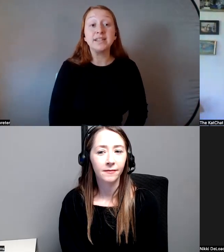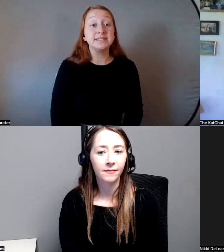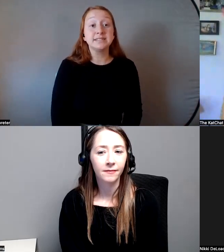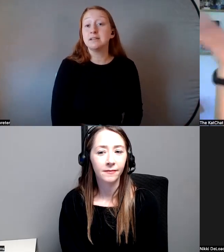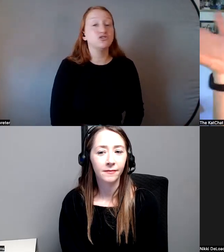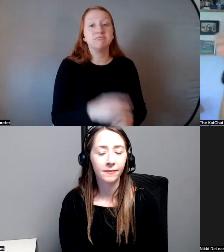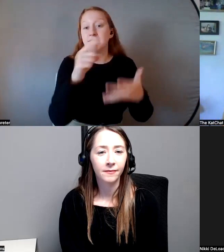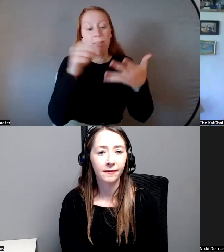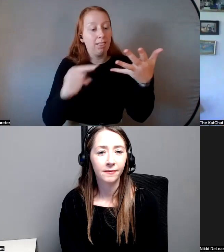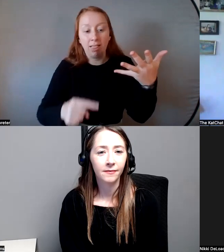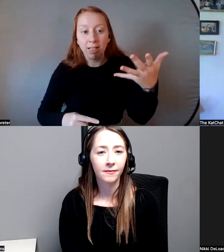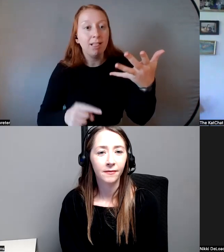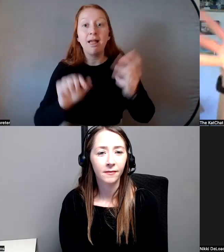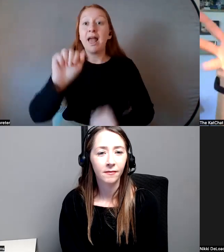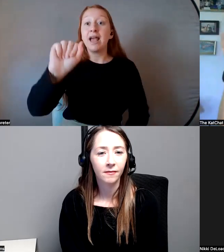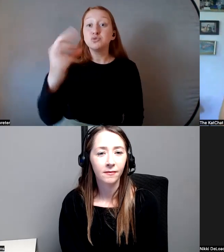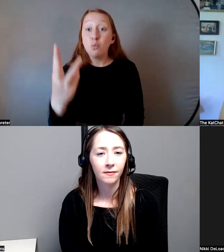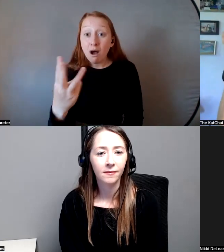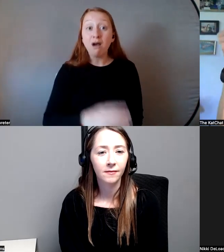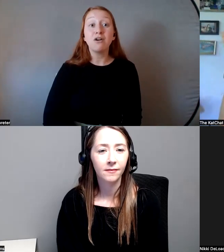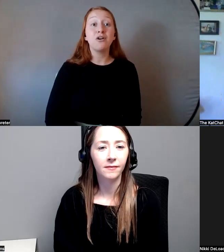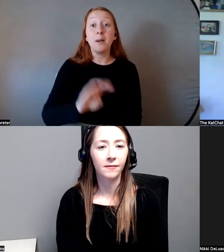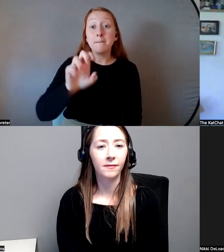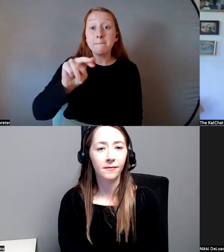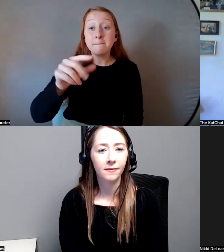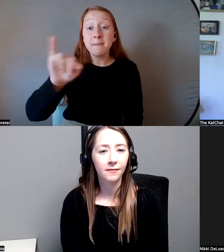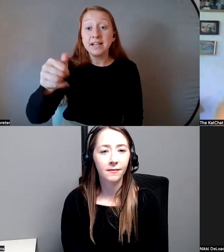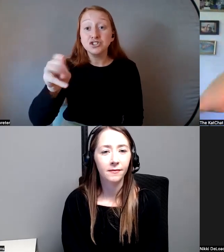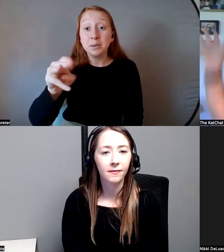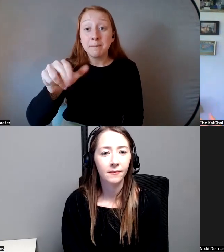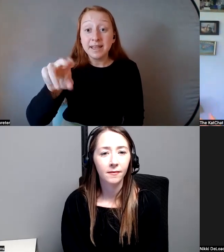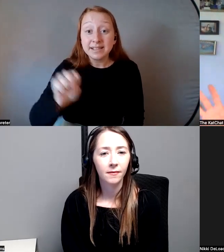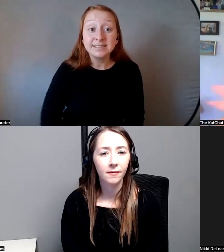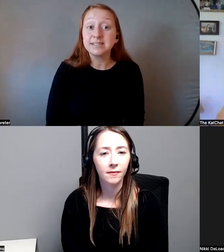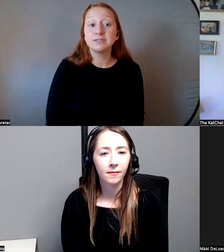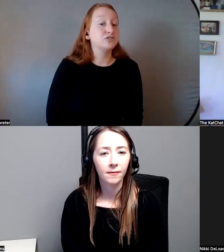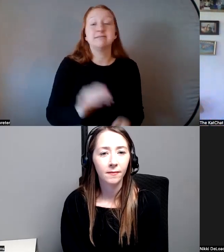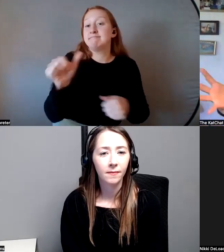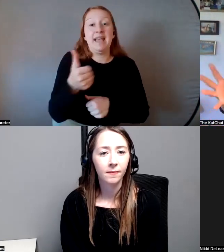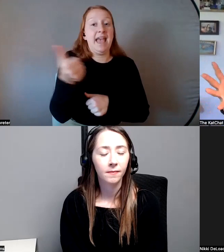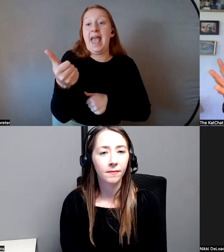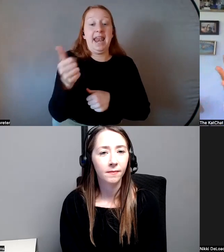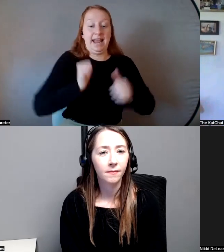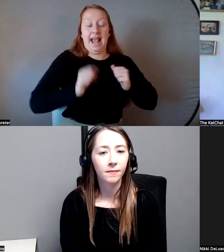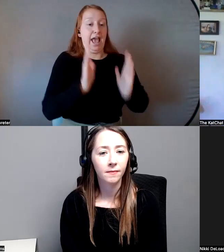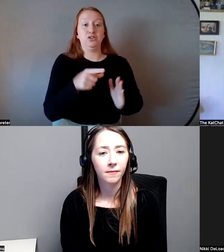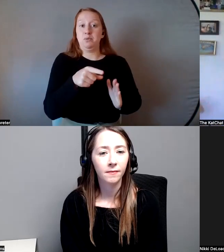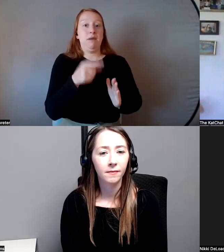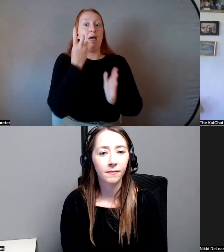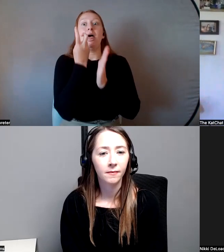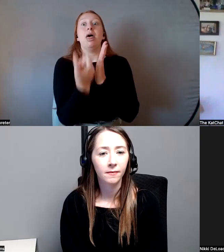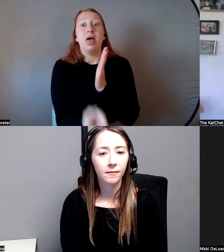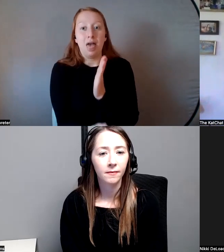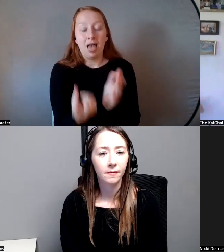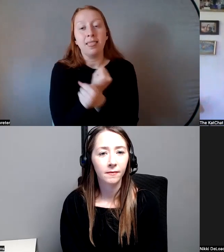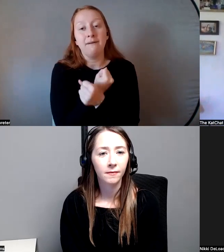it, Andrew Walker movie, Benjamin Airy movie, anybody. So I fell in.